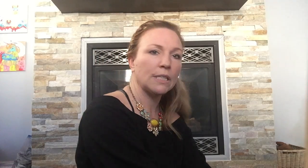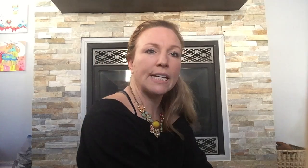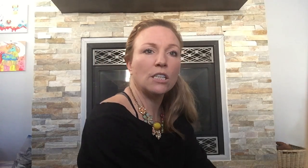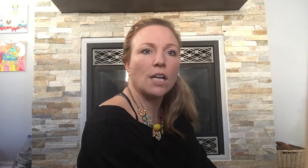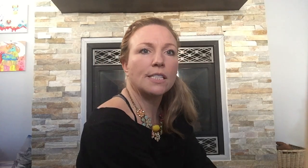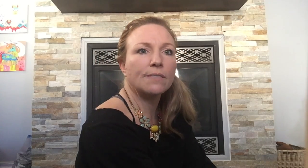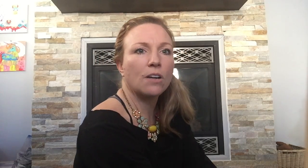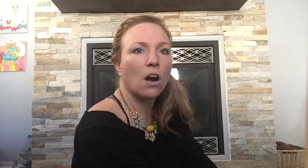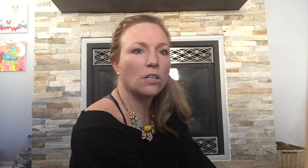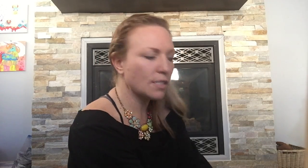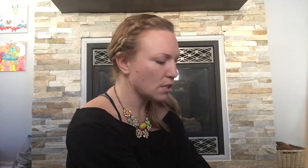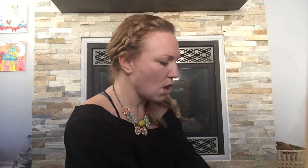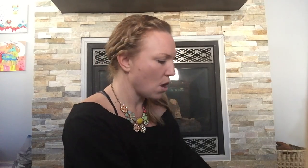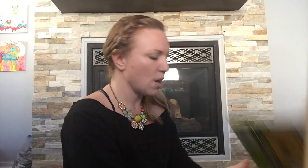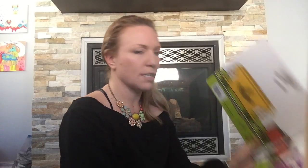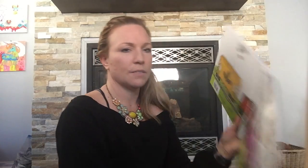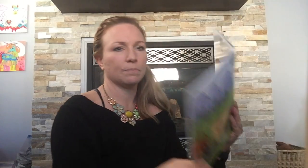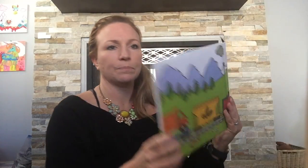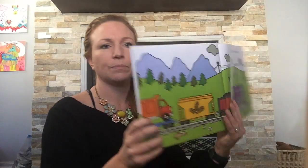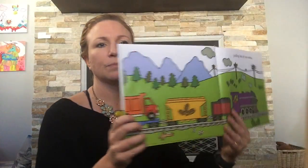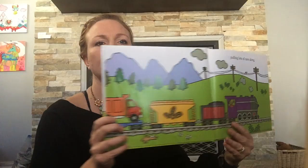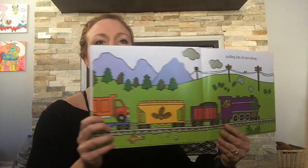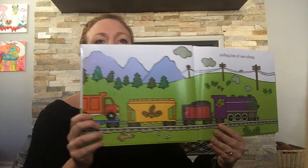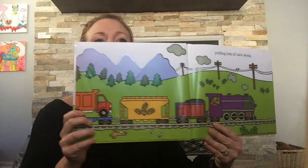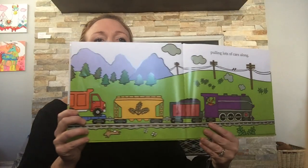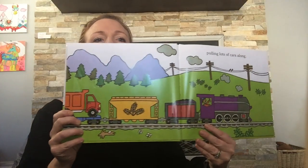Pulling lots of cars along.